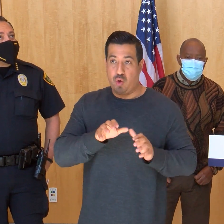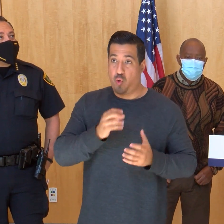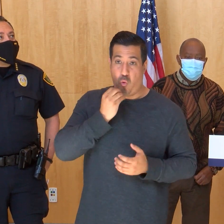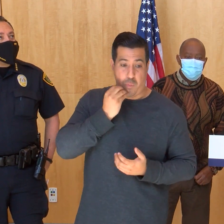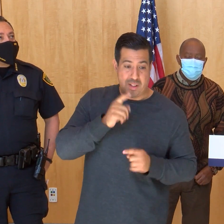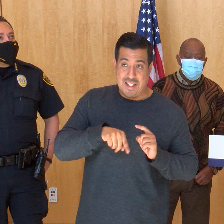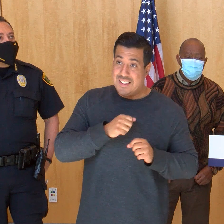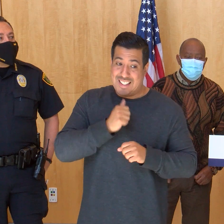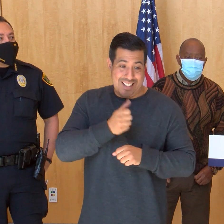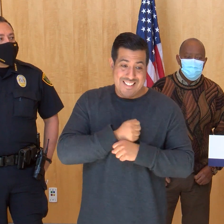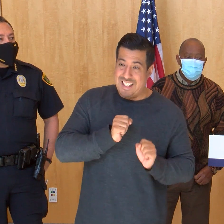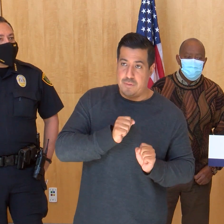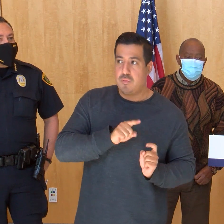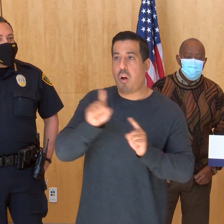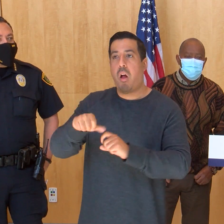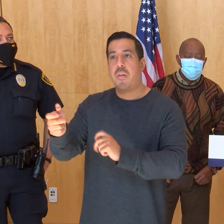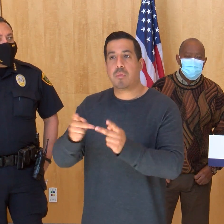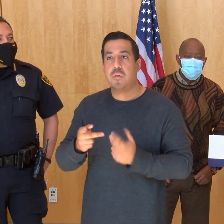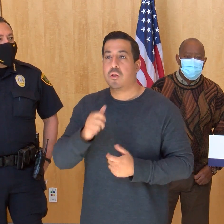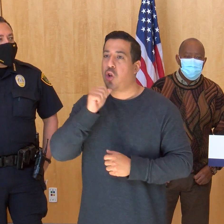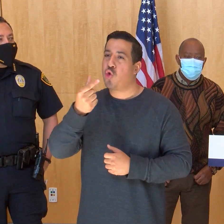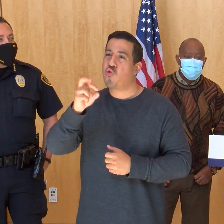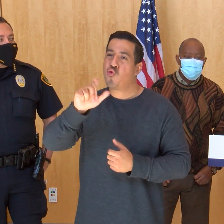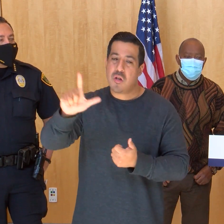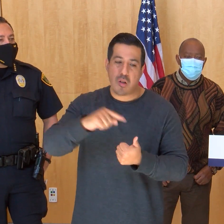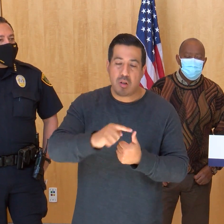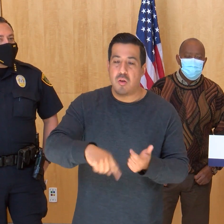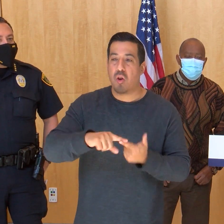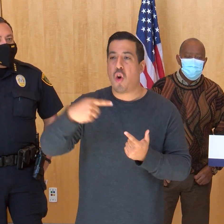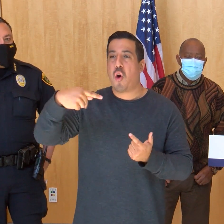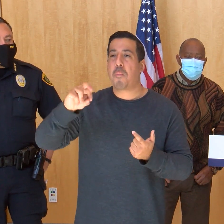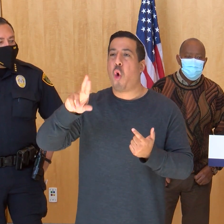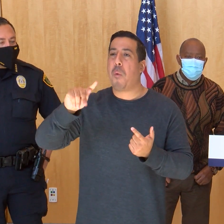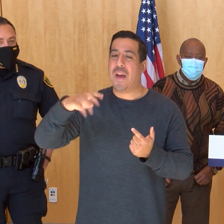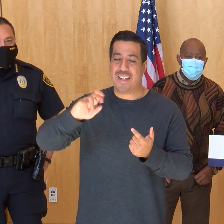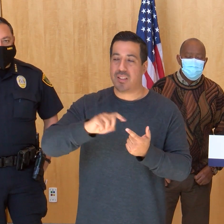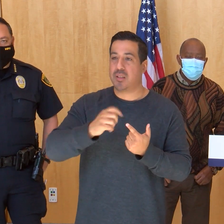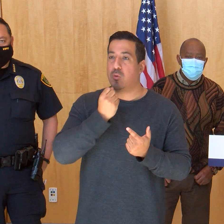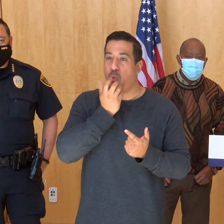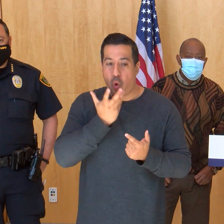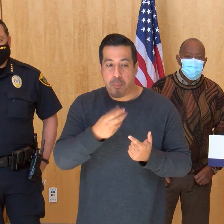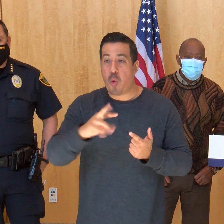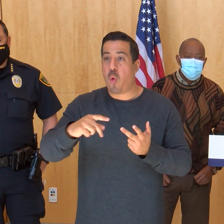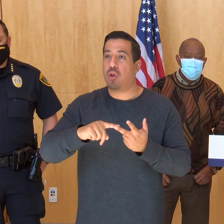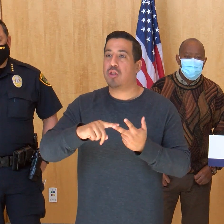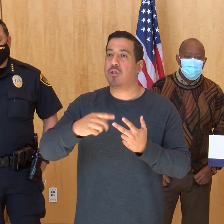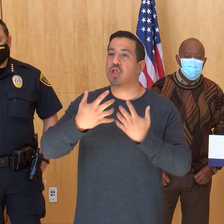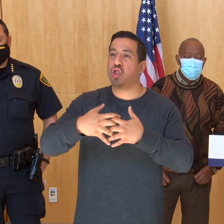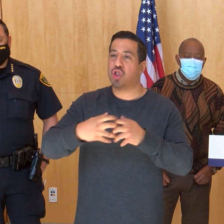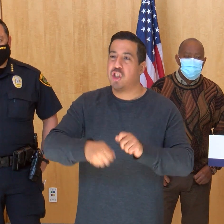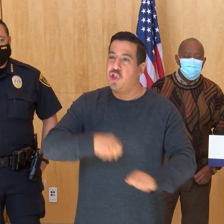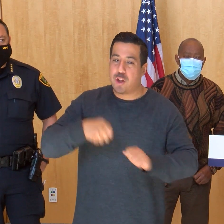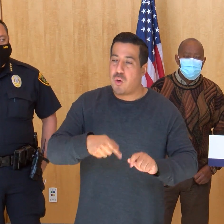home safely. But do not use grills, do not use propane heaters or generators too close to the home,